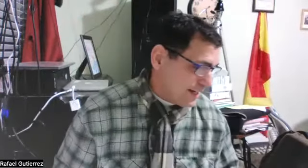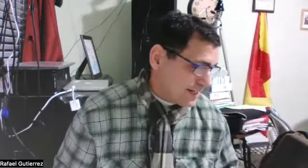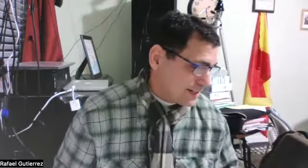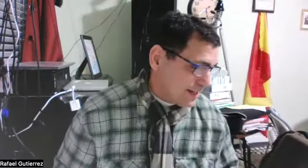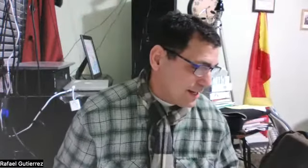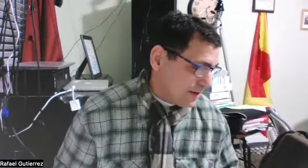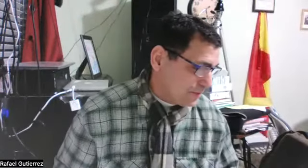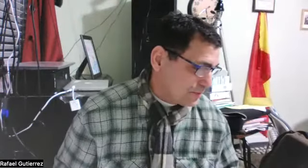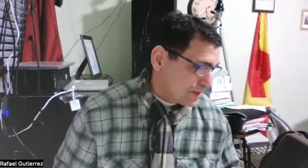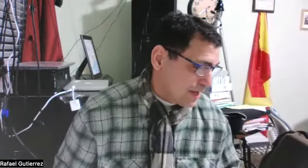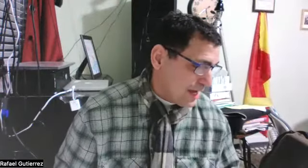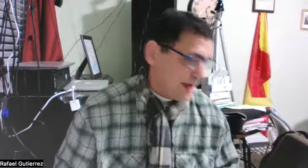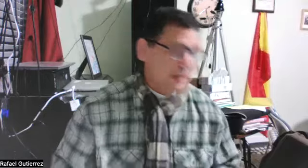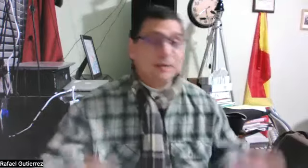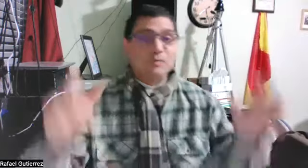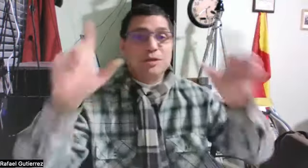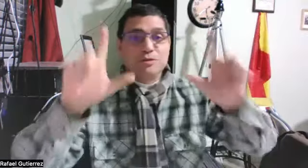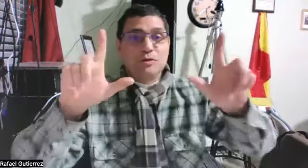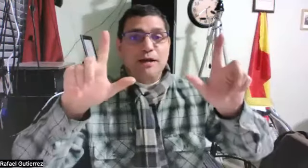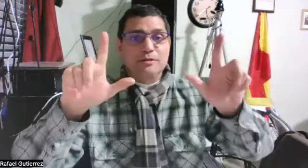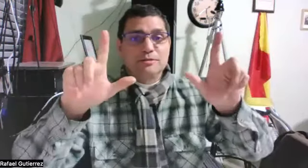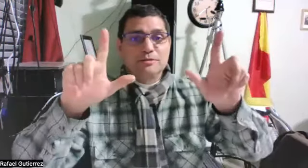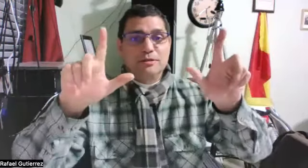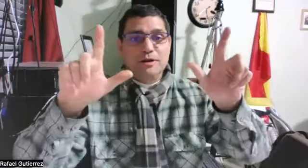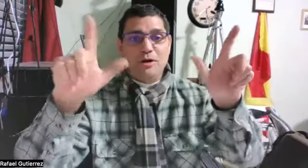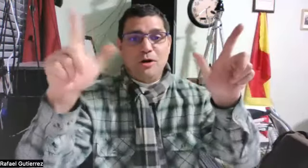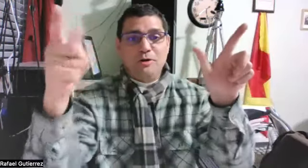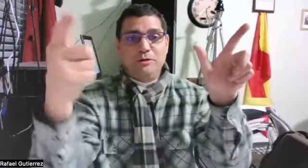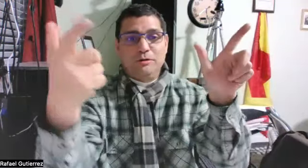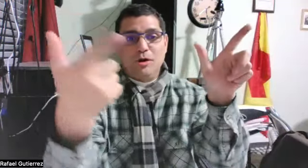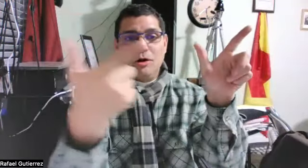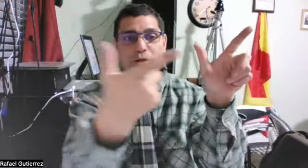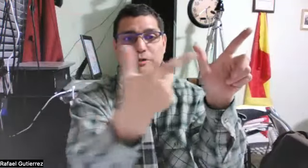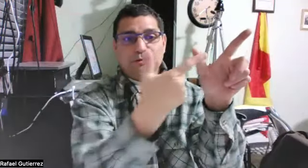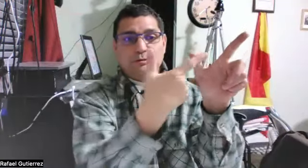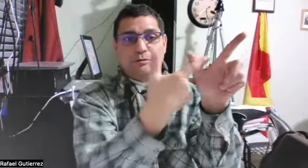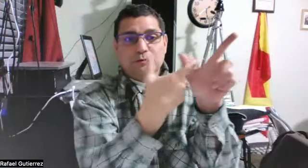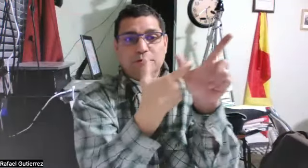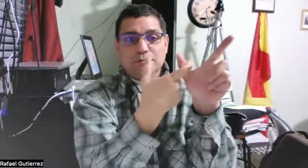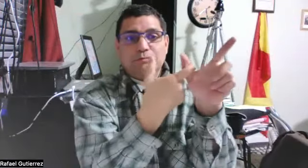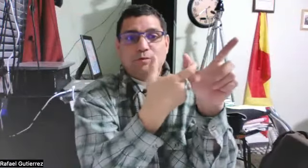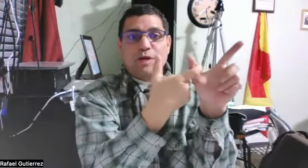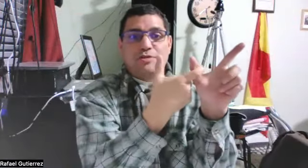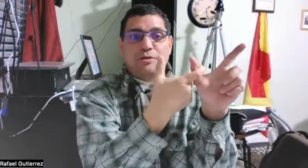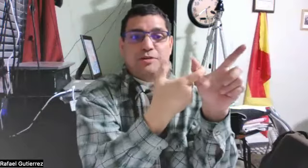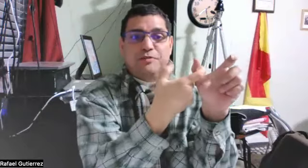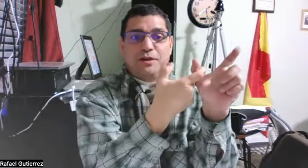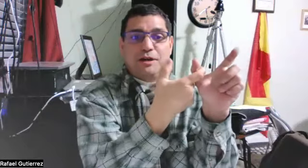is with the two L's. Hold one thumb with the finger and